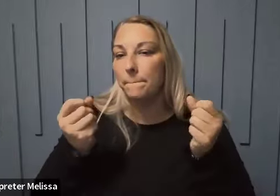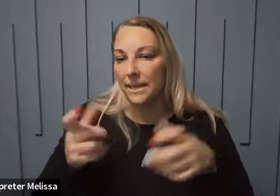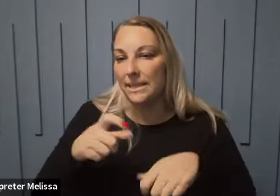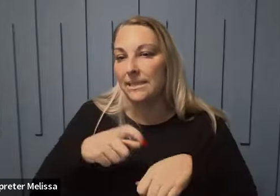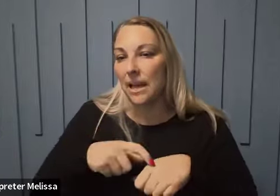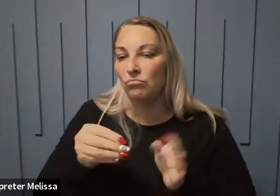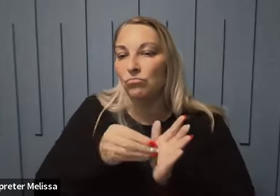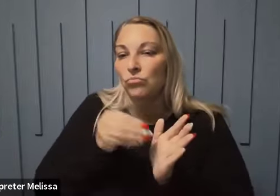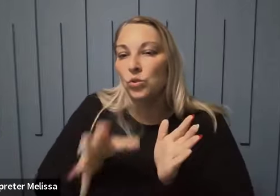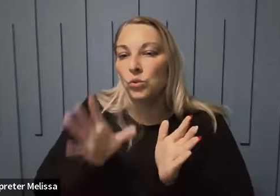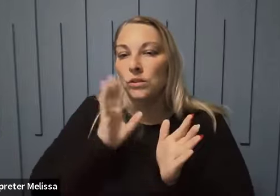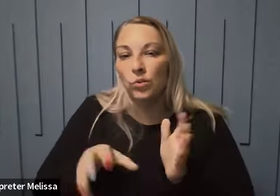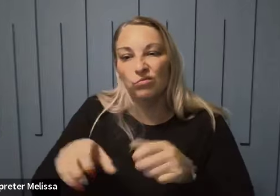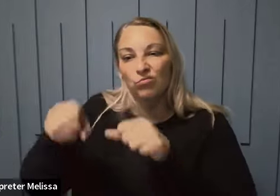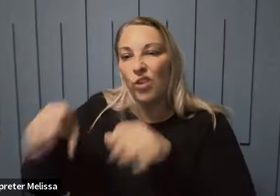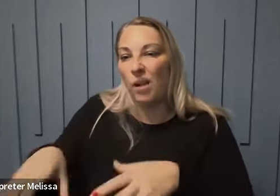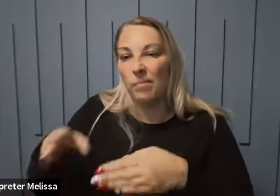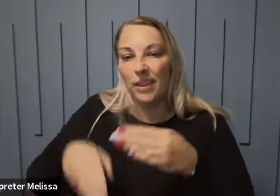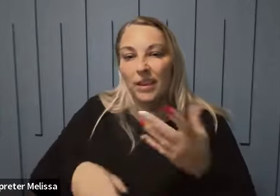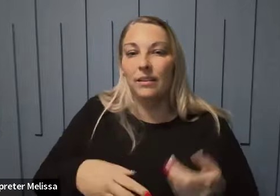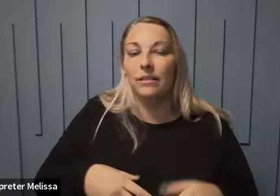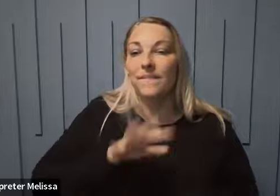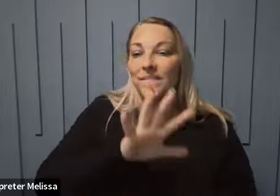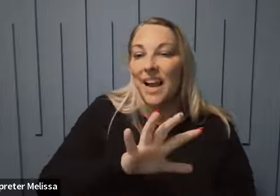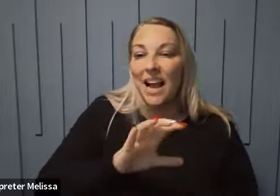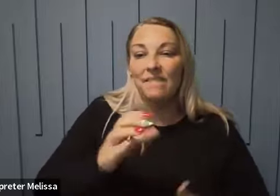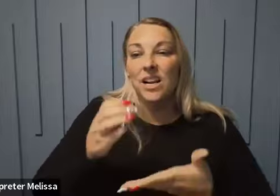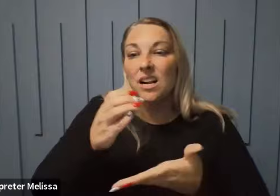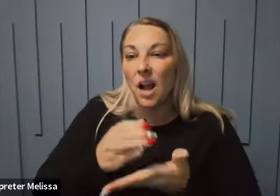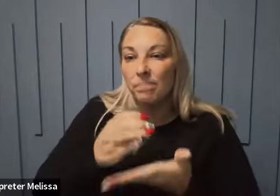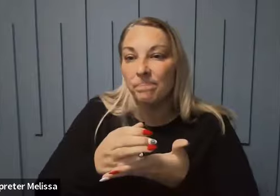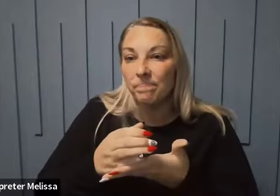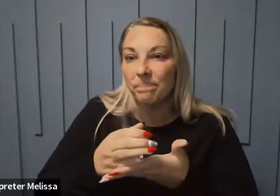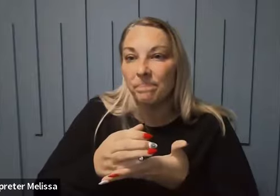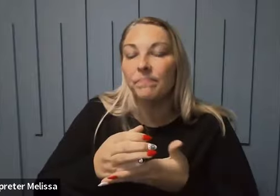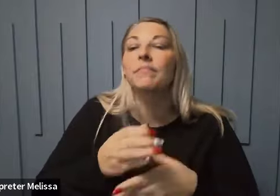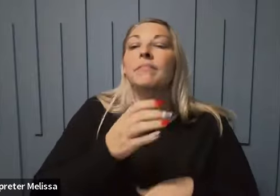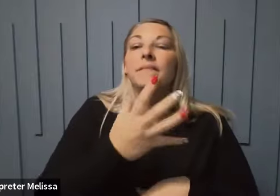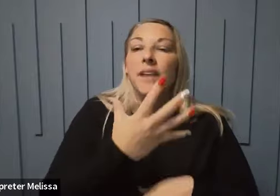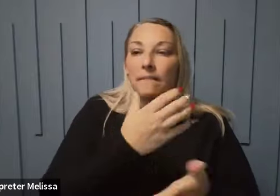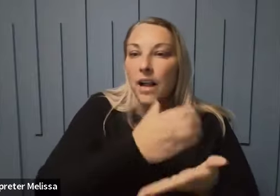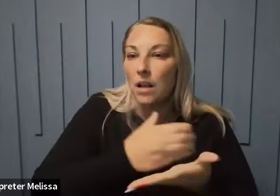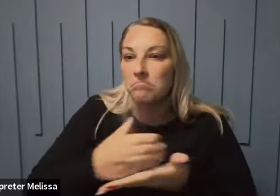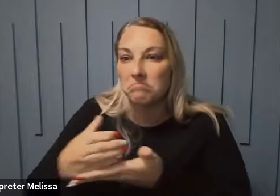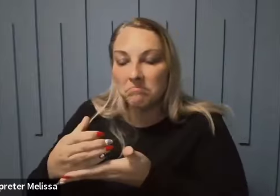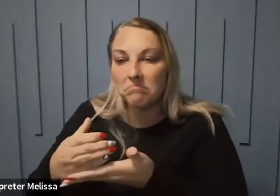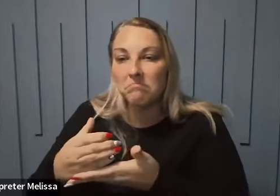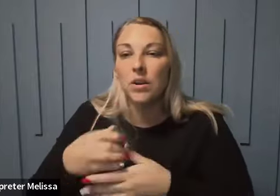learn when you need to say 5 cups. And we can sign it visually. We can sign there are multiple cups. We're going to do 5